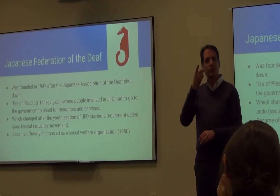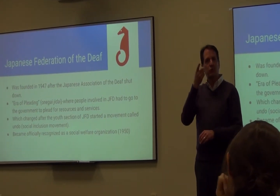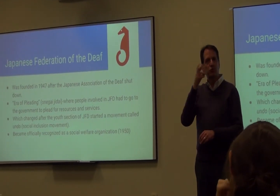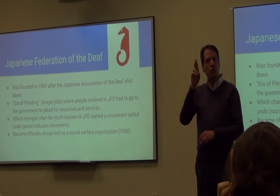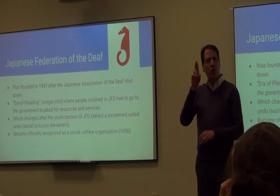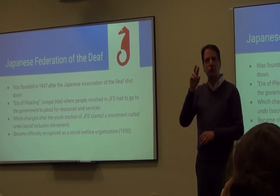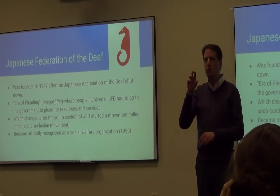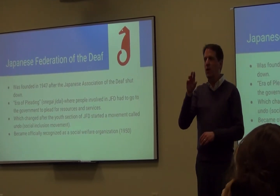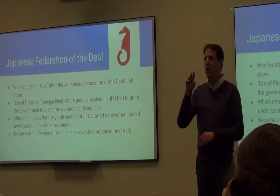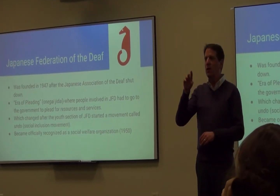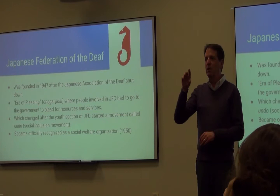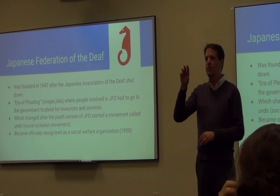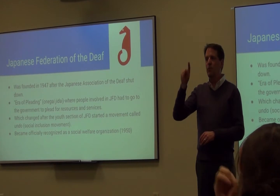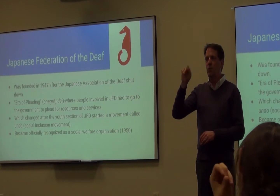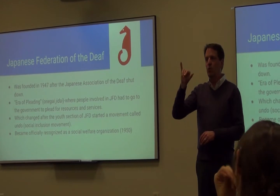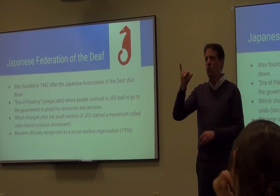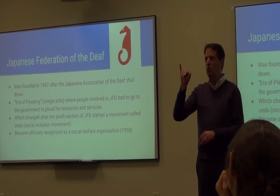have a presentation